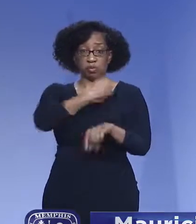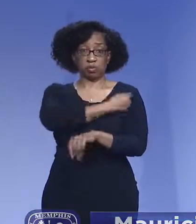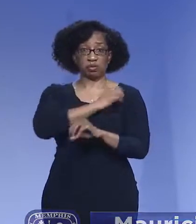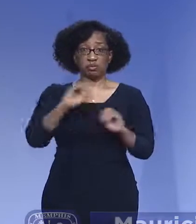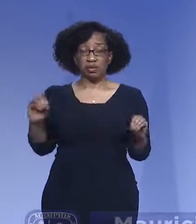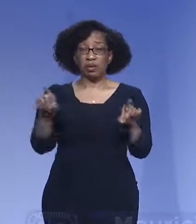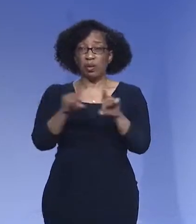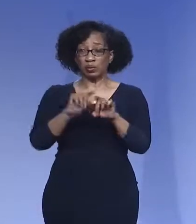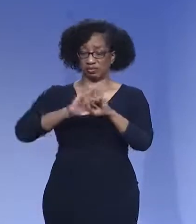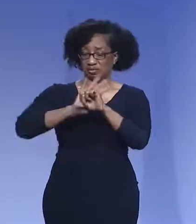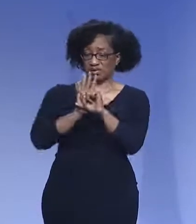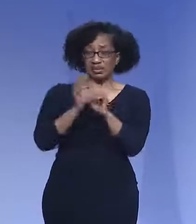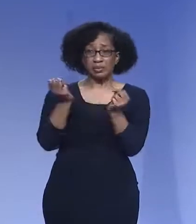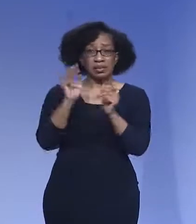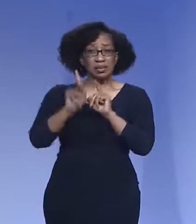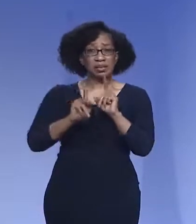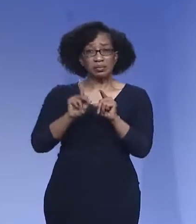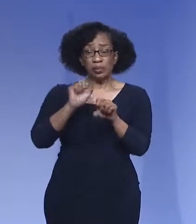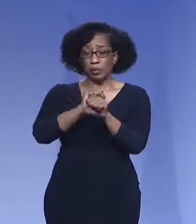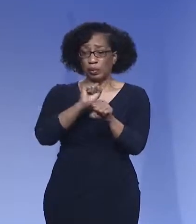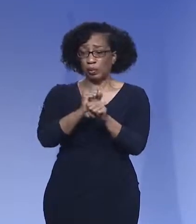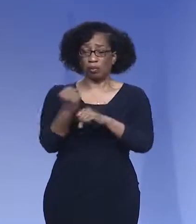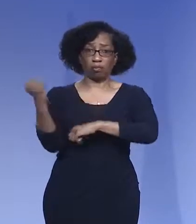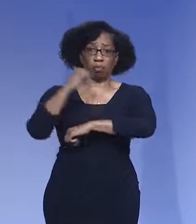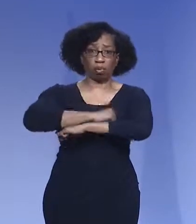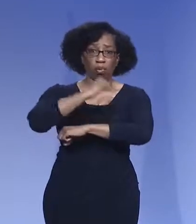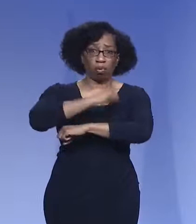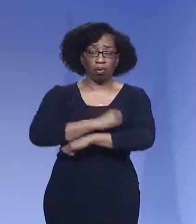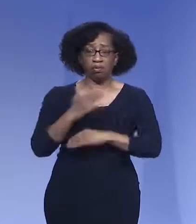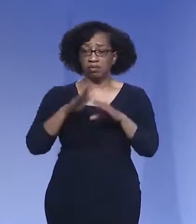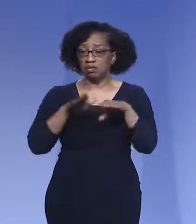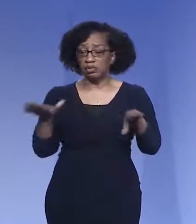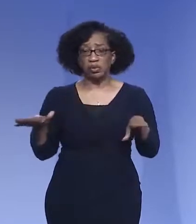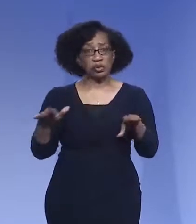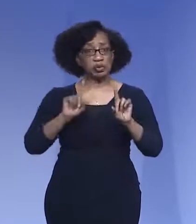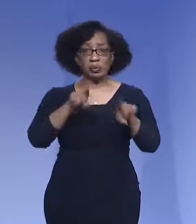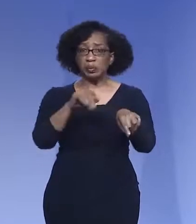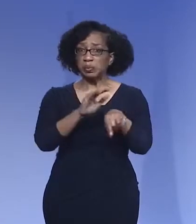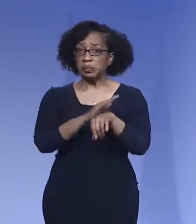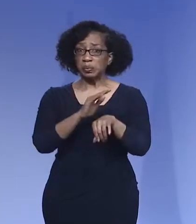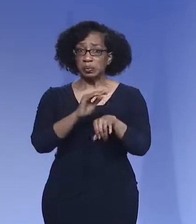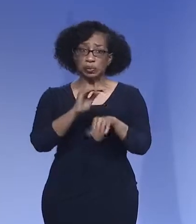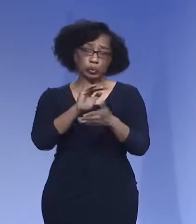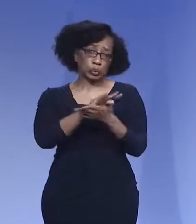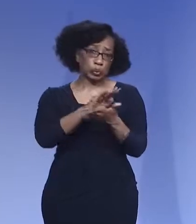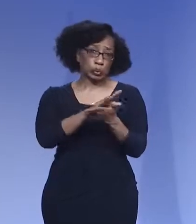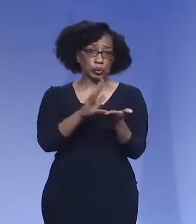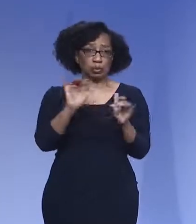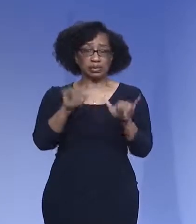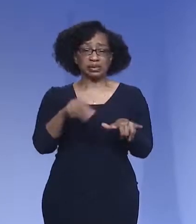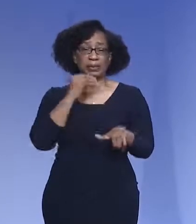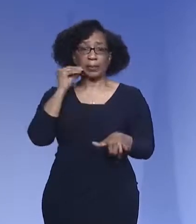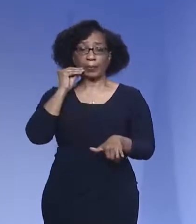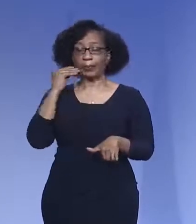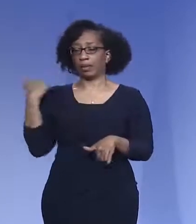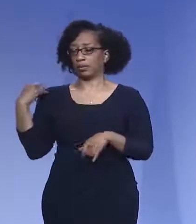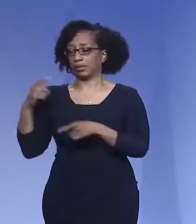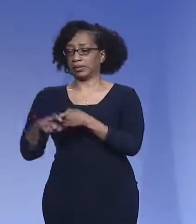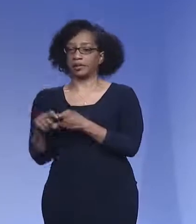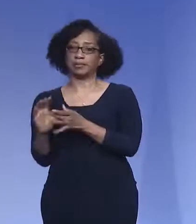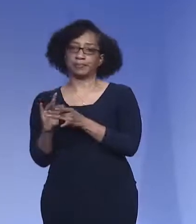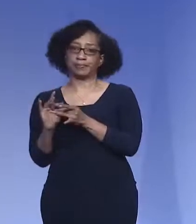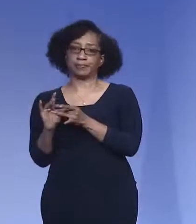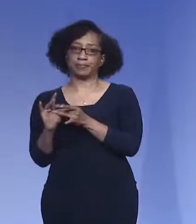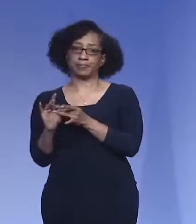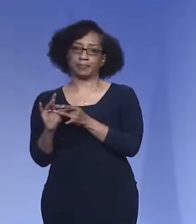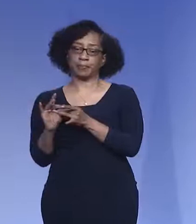jobs. We know that our businesses have closed. Our children have not been able to go to school. Lo que sí sabemos es que hemos cerrado negocios, hemos